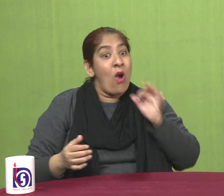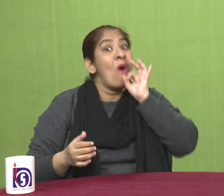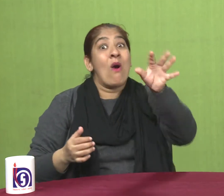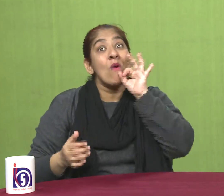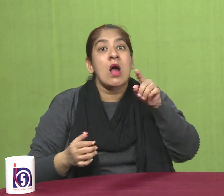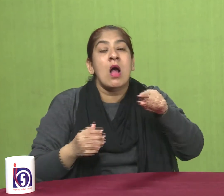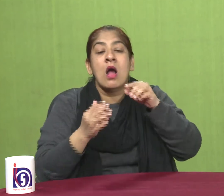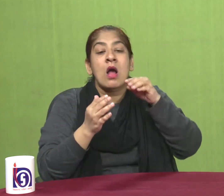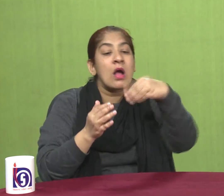get shipping order,